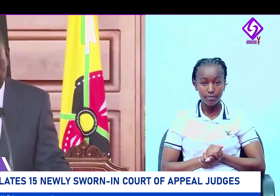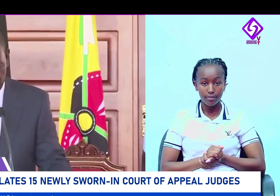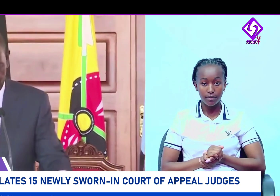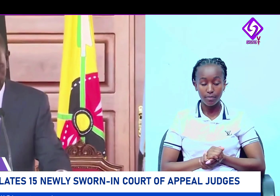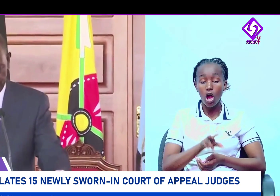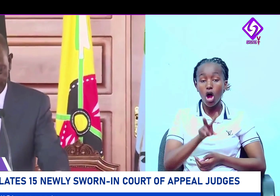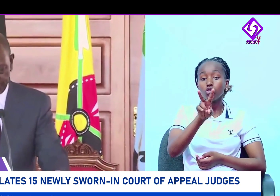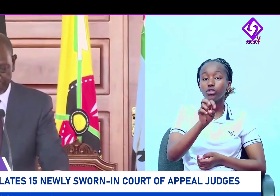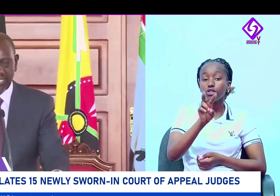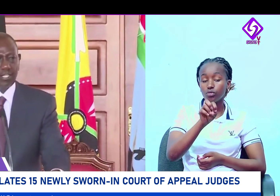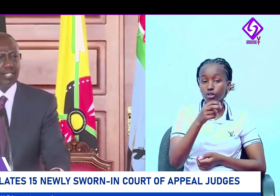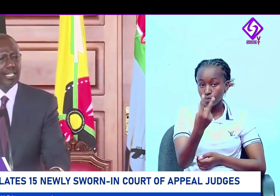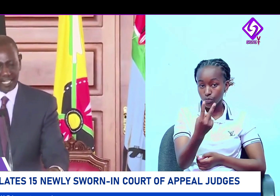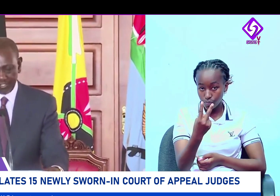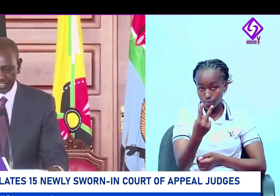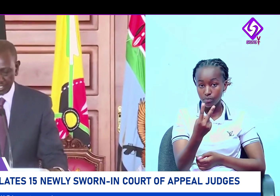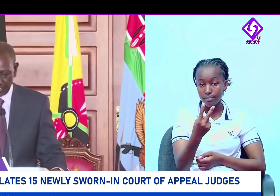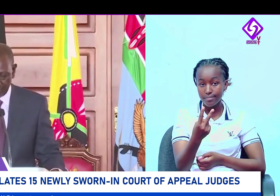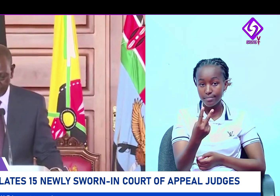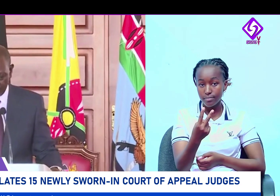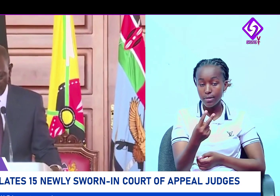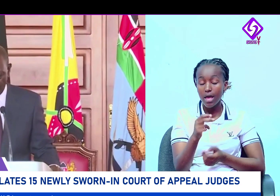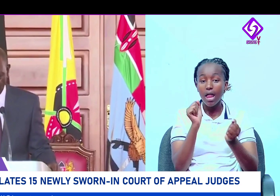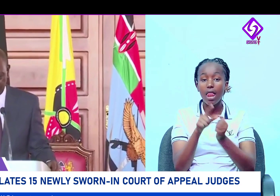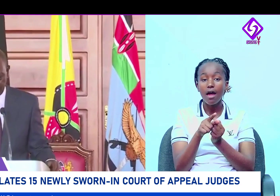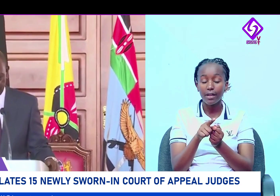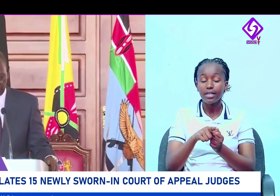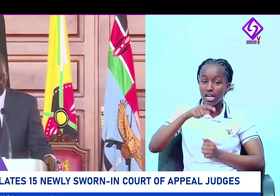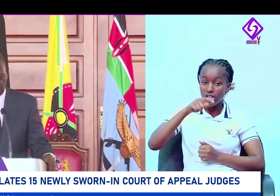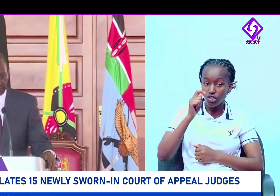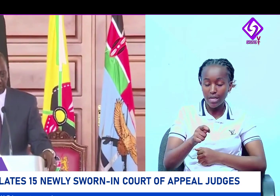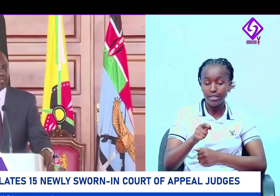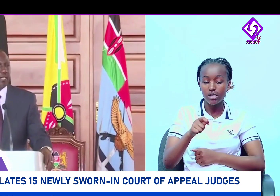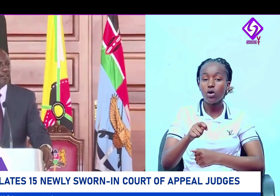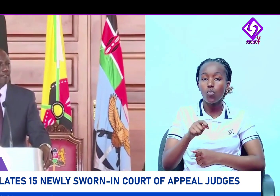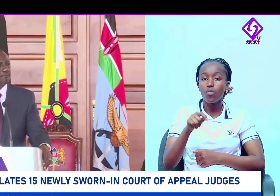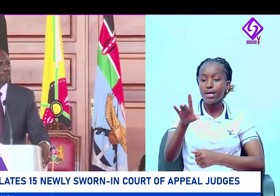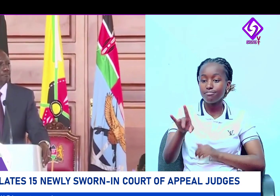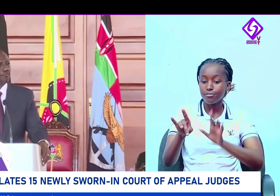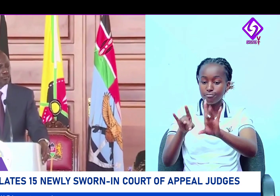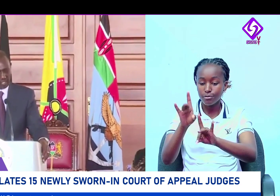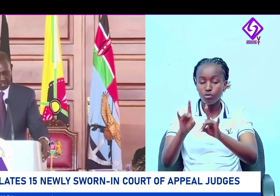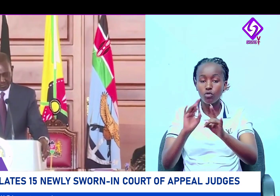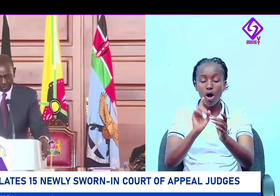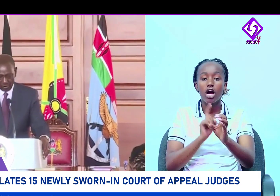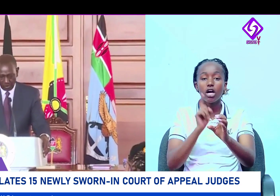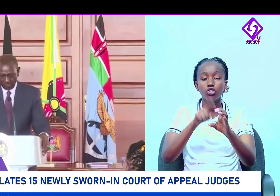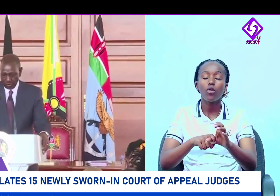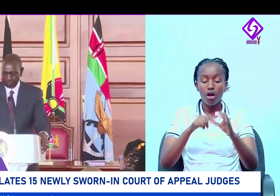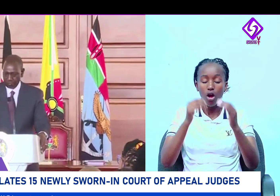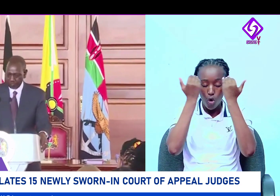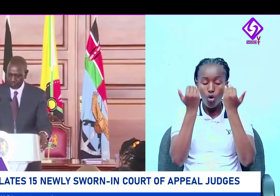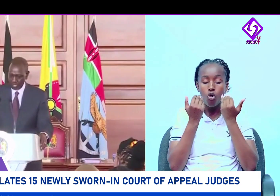2022, 11 judges were appointed to the Court of Appeal, 4 of whom